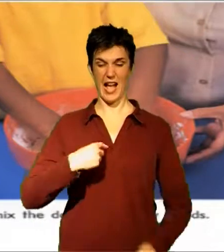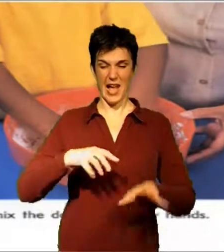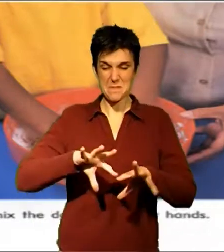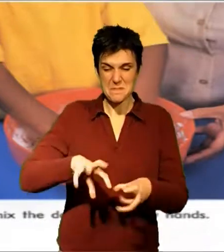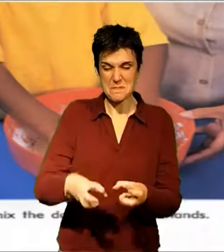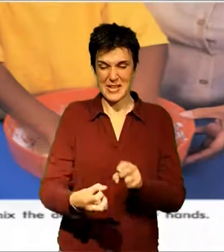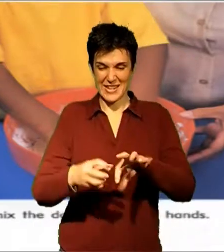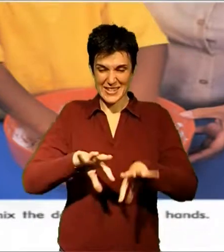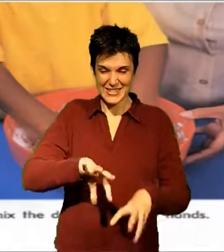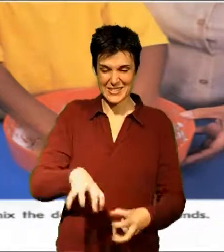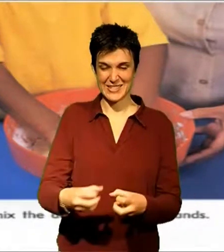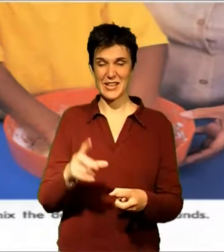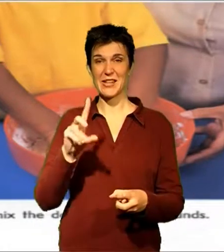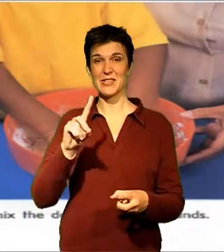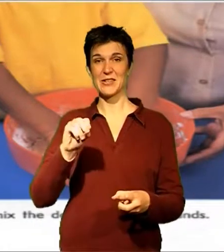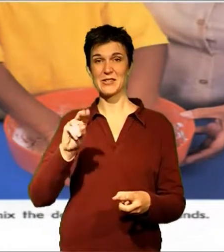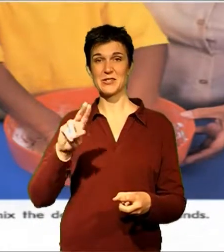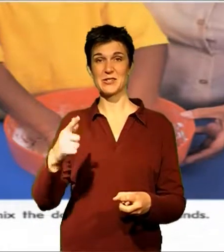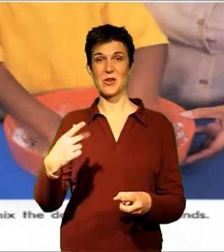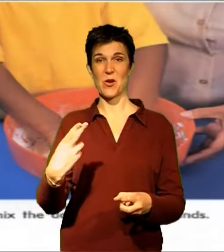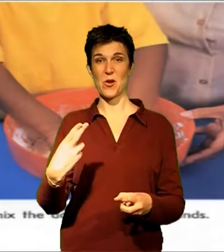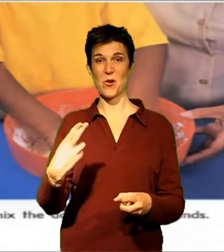I mix the dough with my hands.